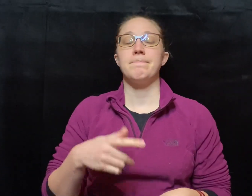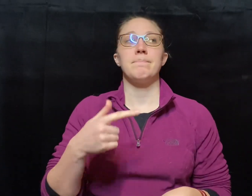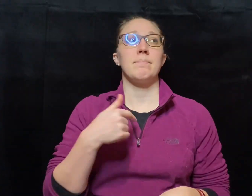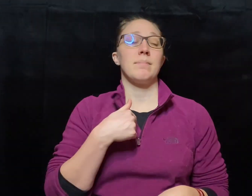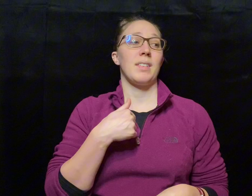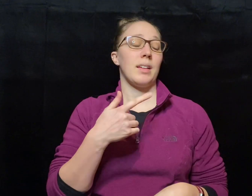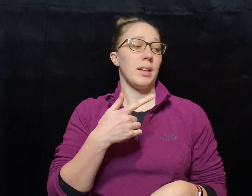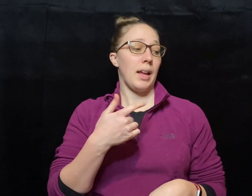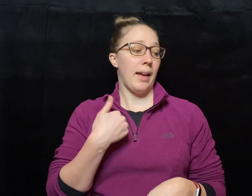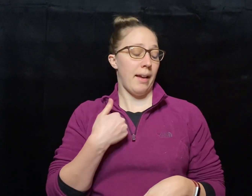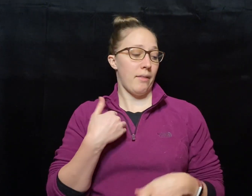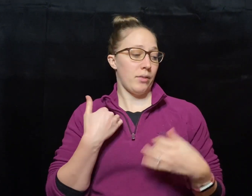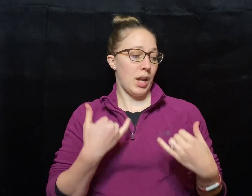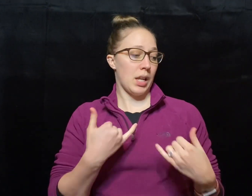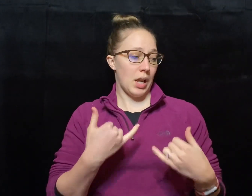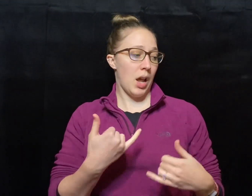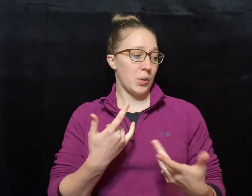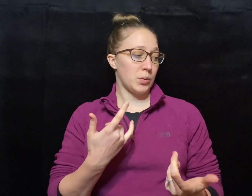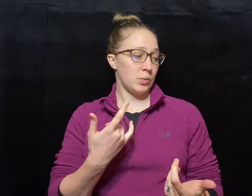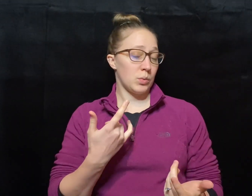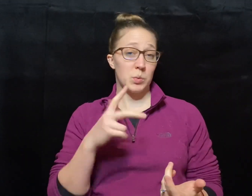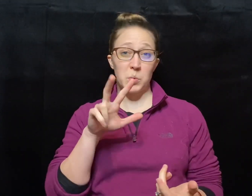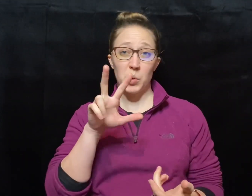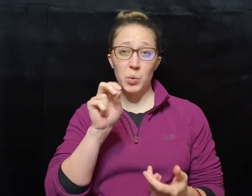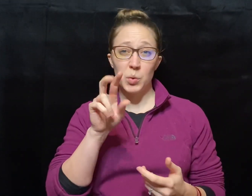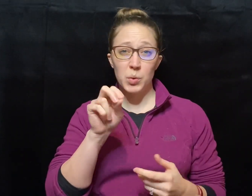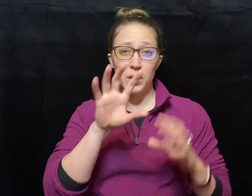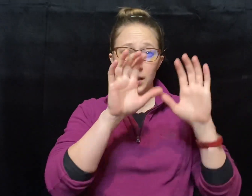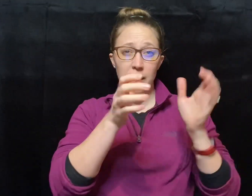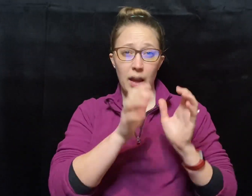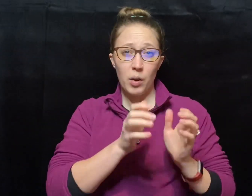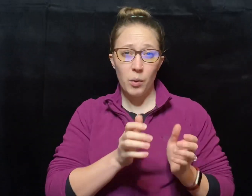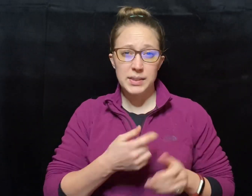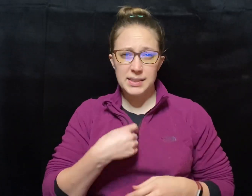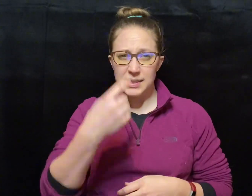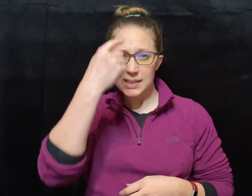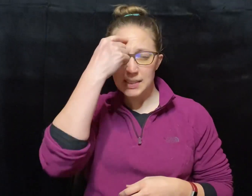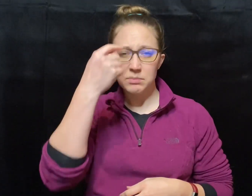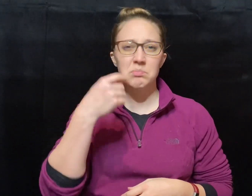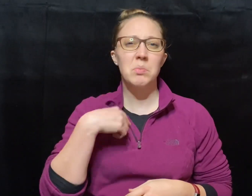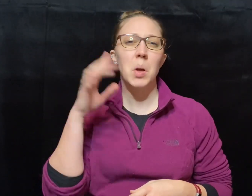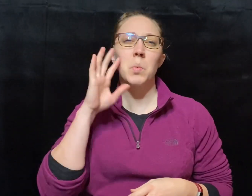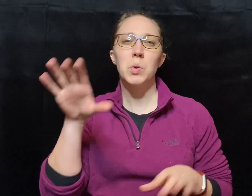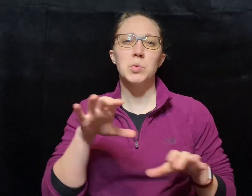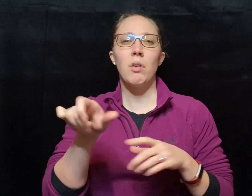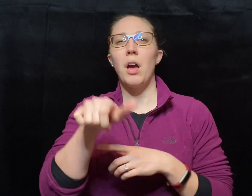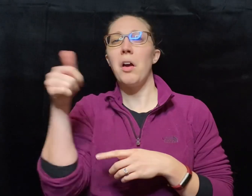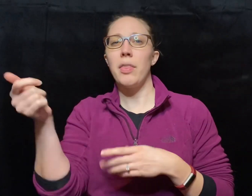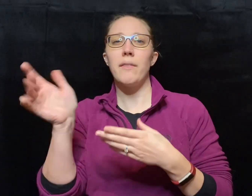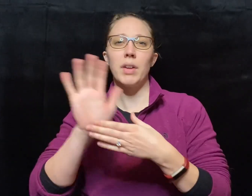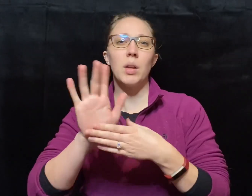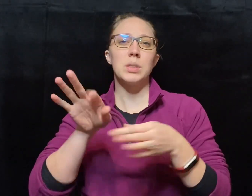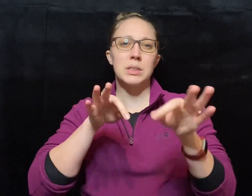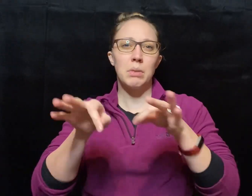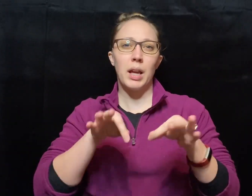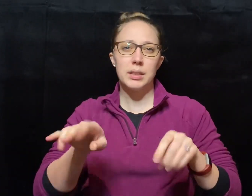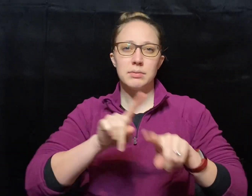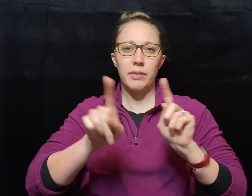in a spreadsheet for each category. And I think right now I've got 30 different categories. I'll do